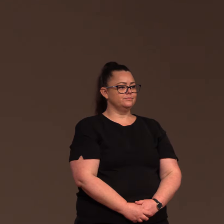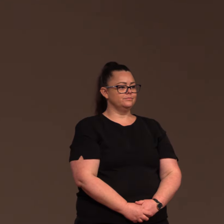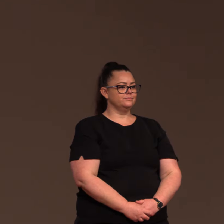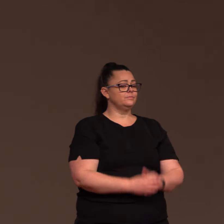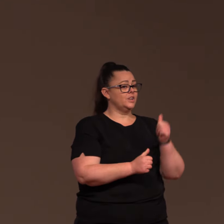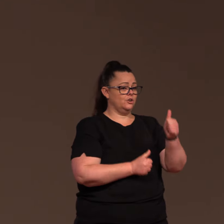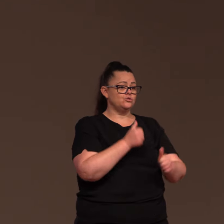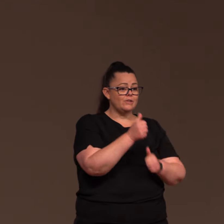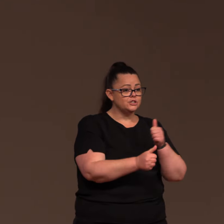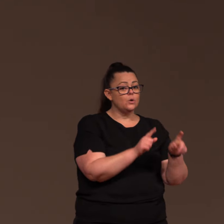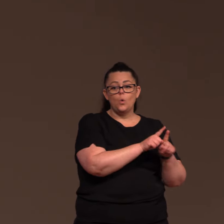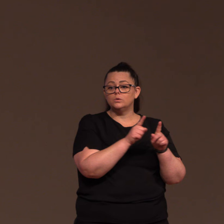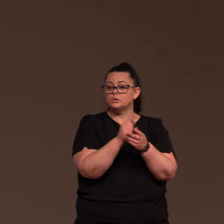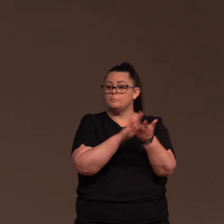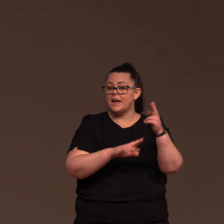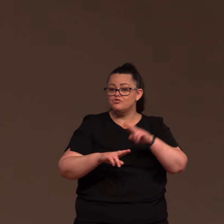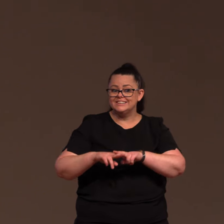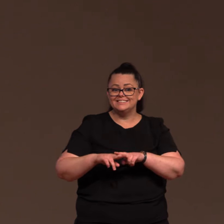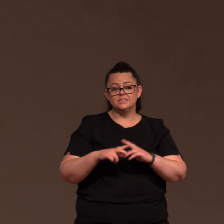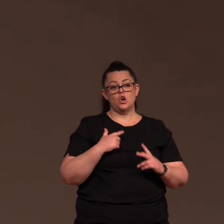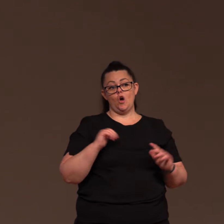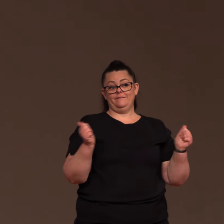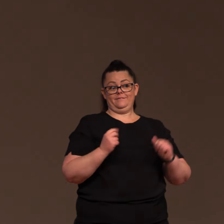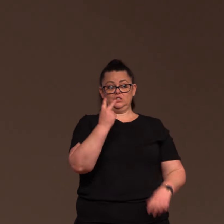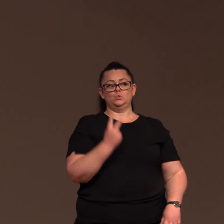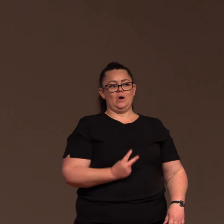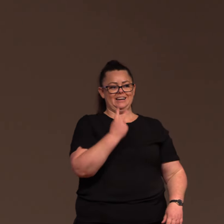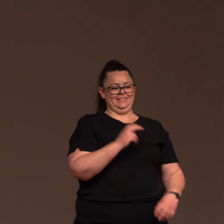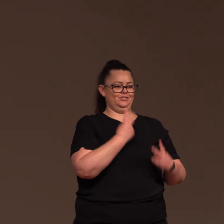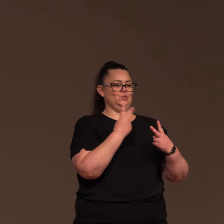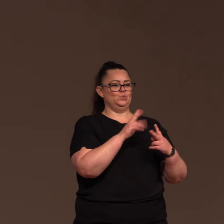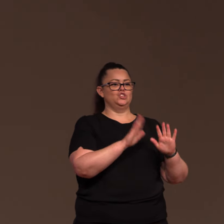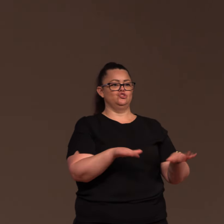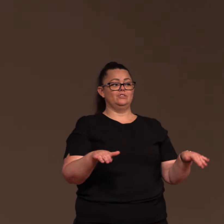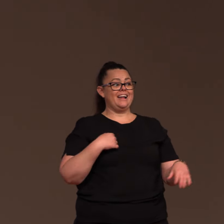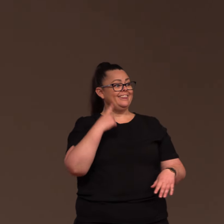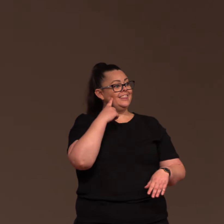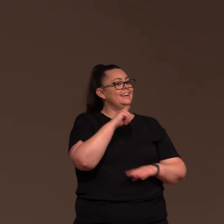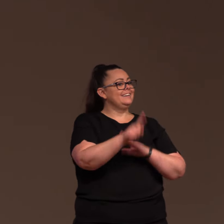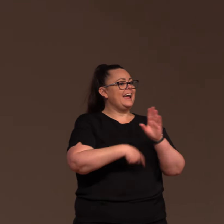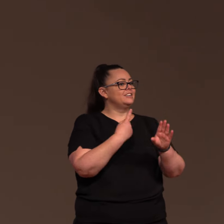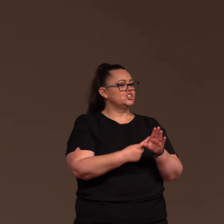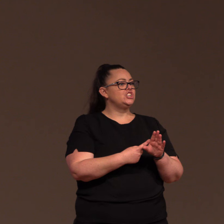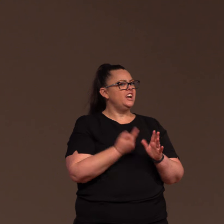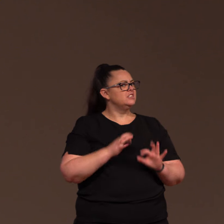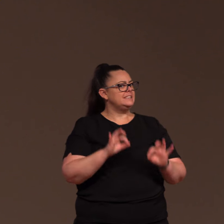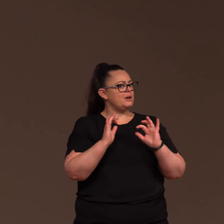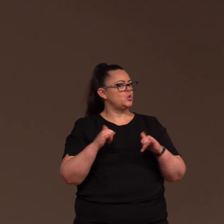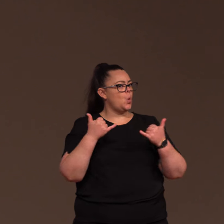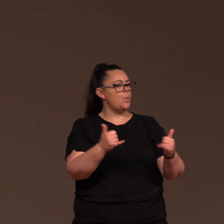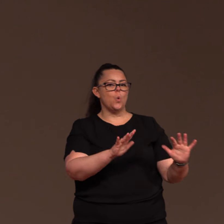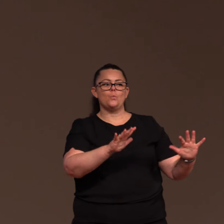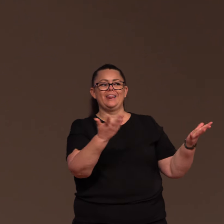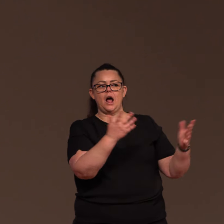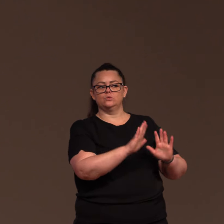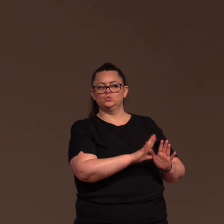Congratulations to all the parents. I've done it twice. I think next year we should have a special award without the students, and then we can